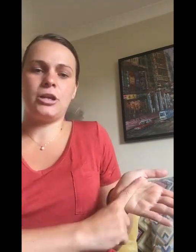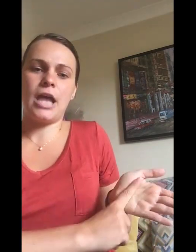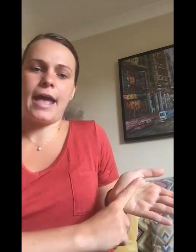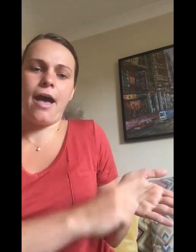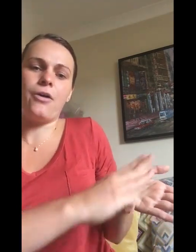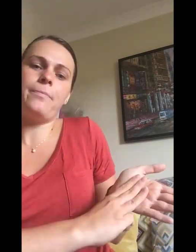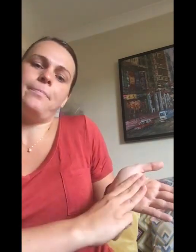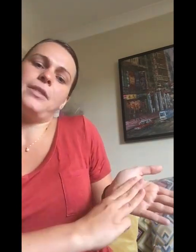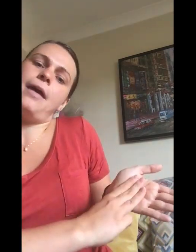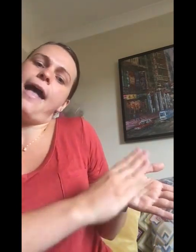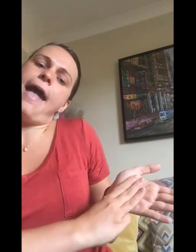like L, M,